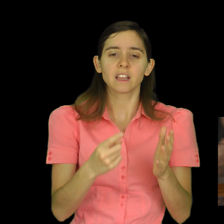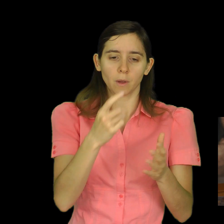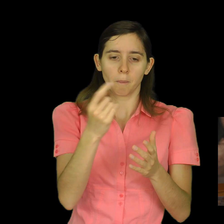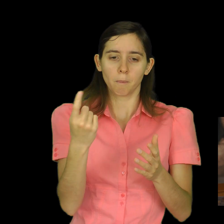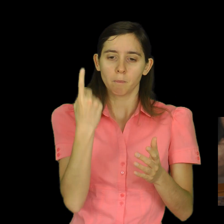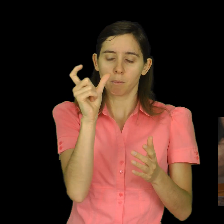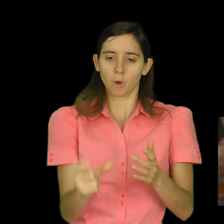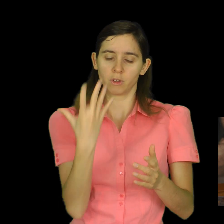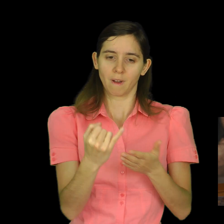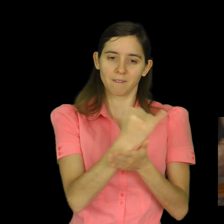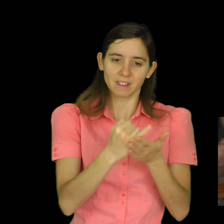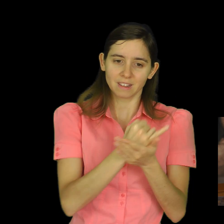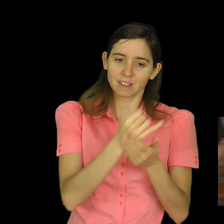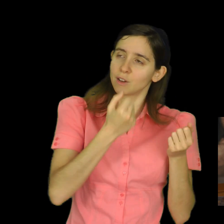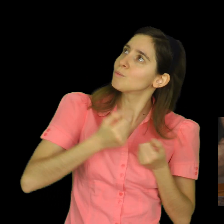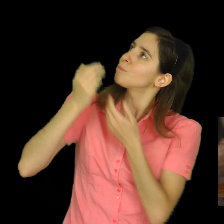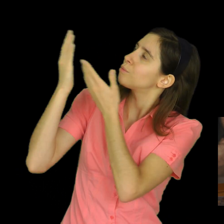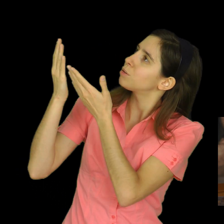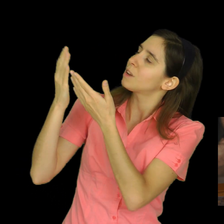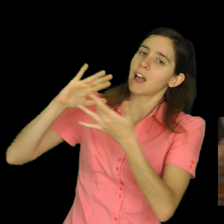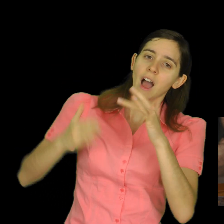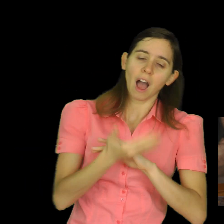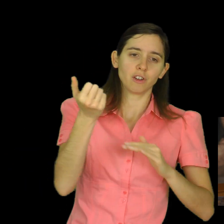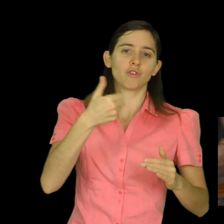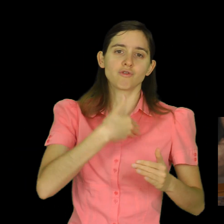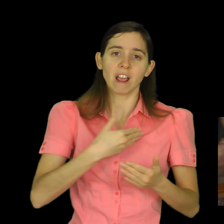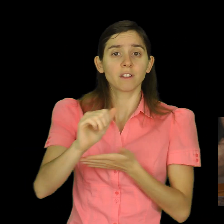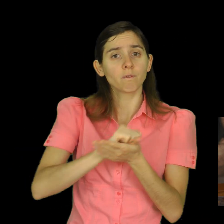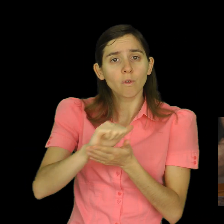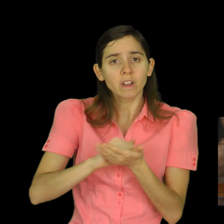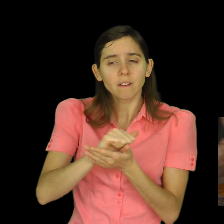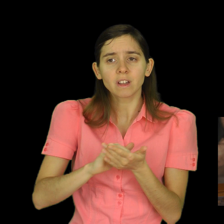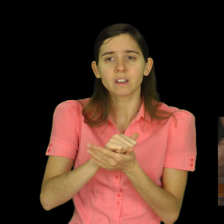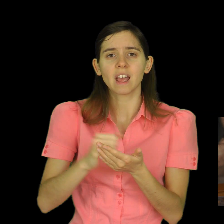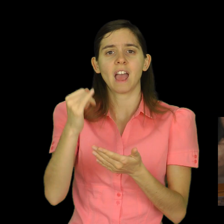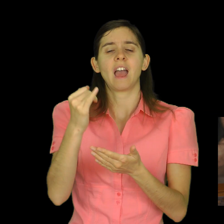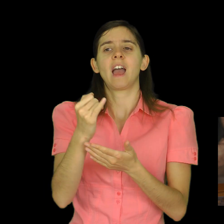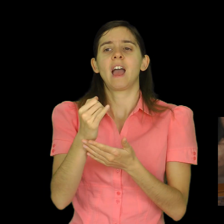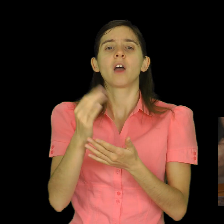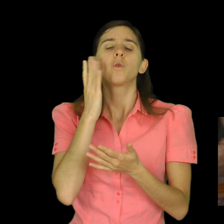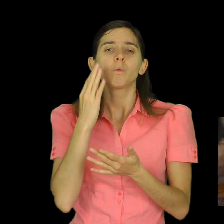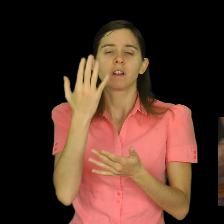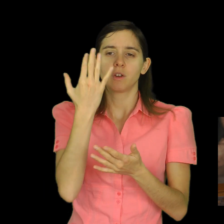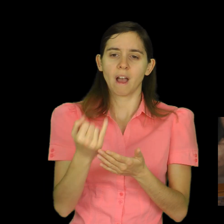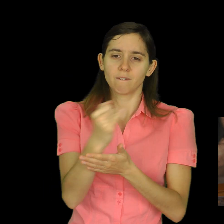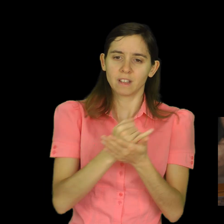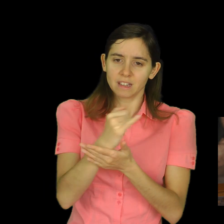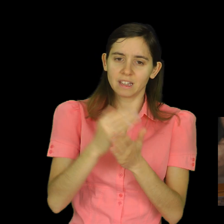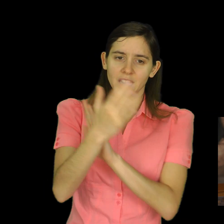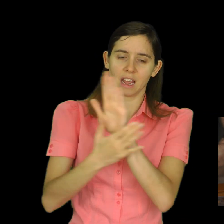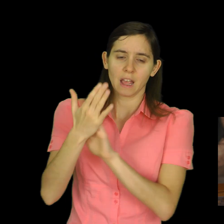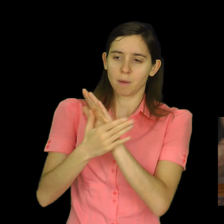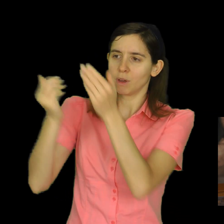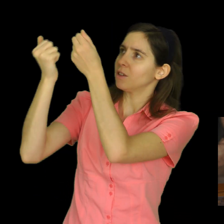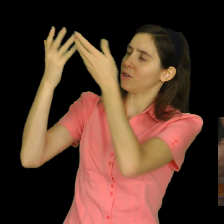grace, forgiven, and living in the power of God. And should sin appear in the life, there is grace for that sin, and not simply the penalty for